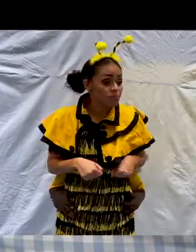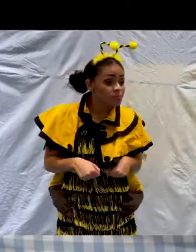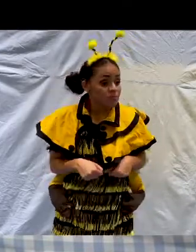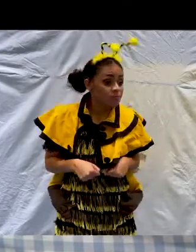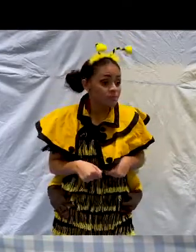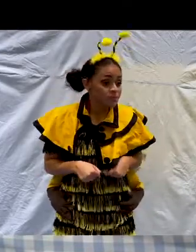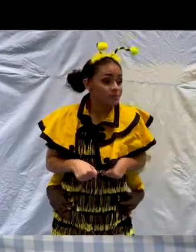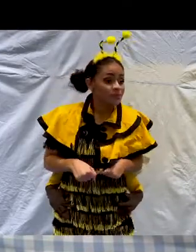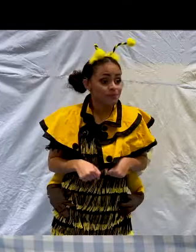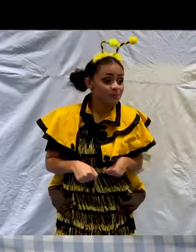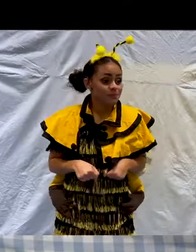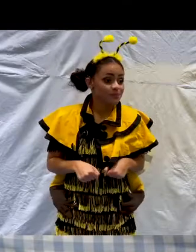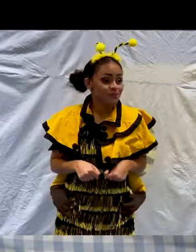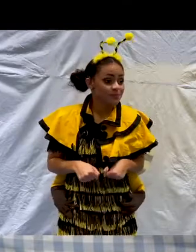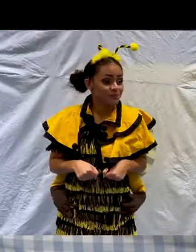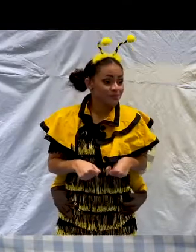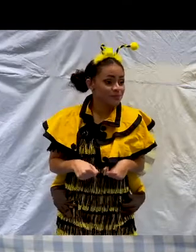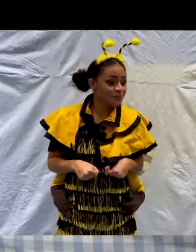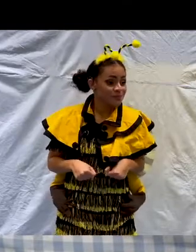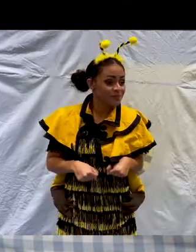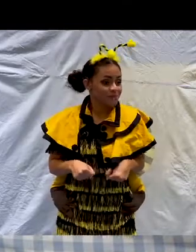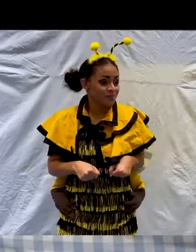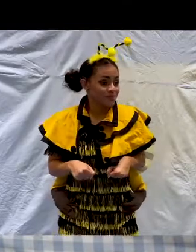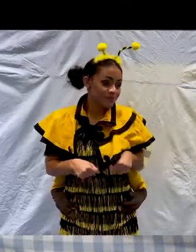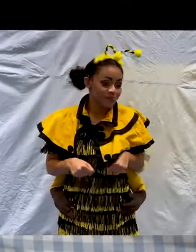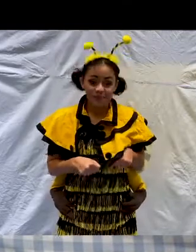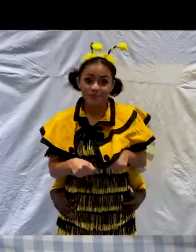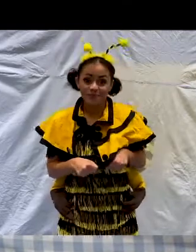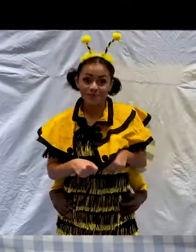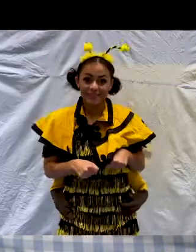Playing the Welcome to the Forest song.